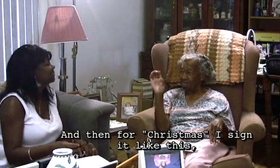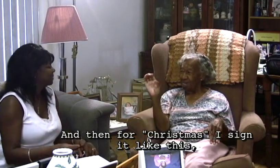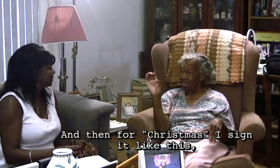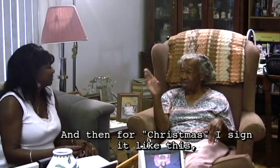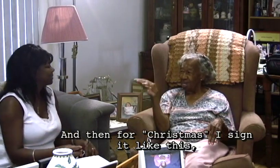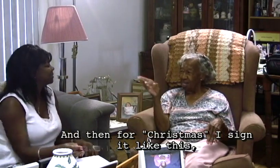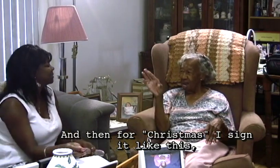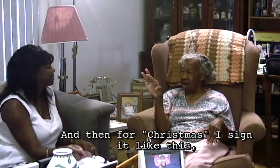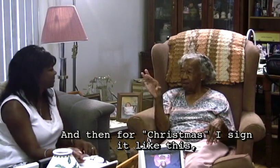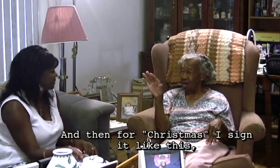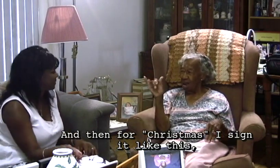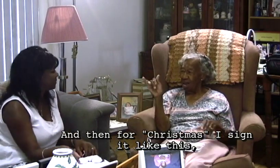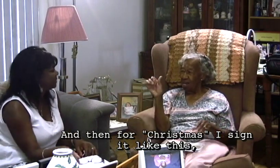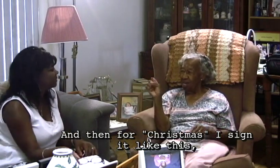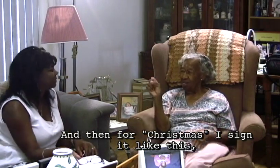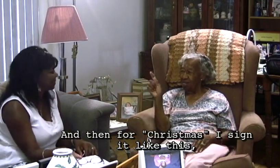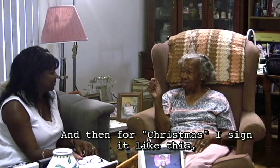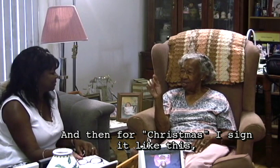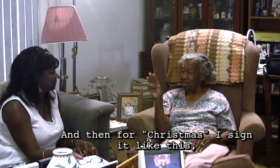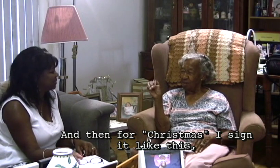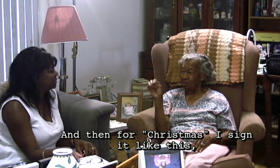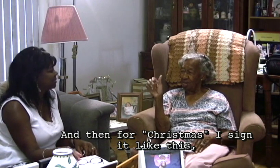for Christmas, I sign it like this.